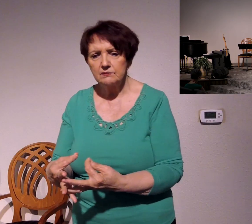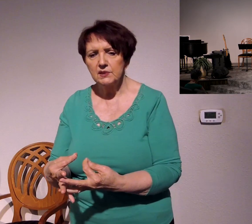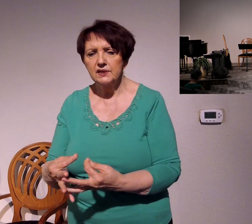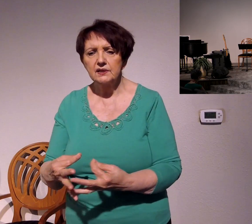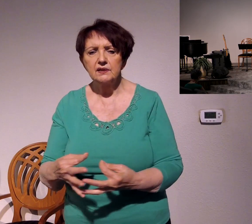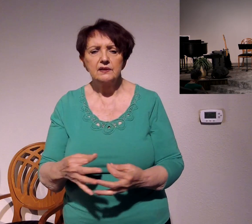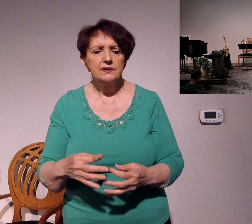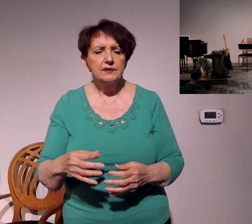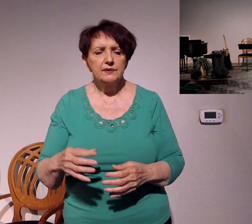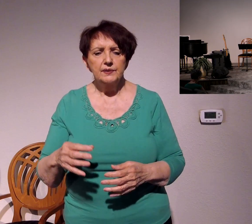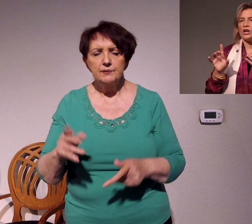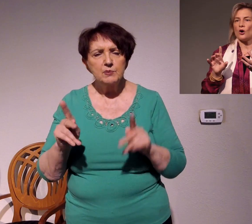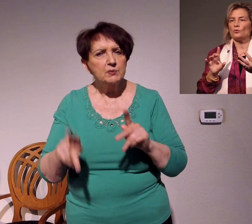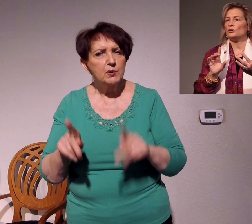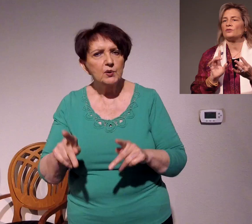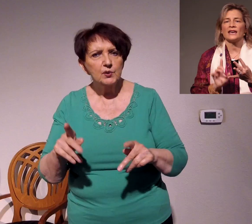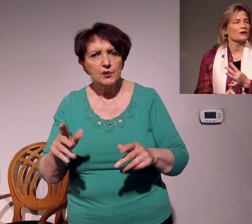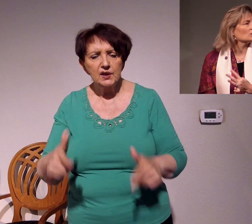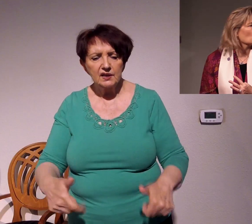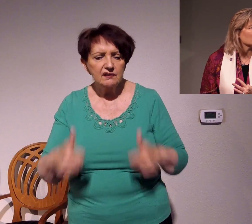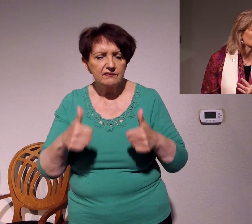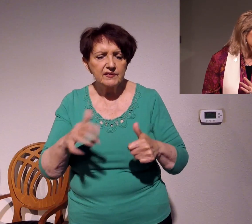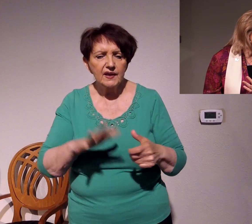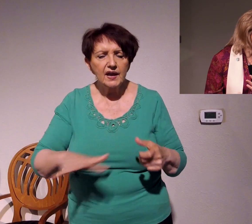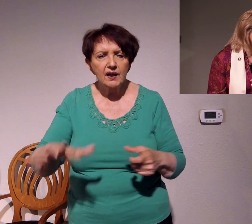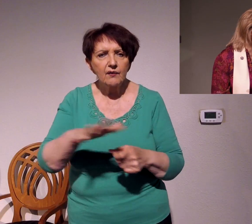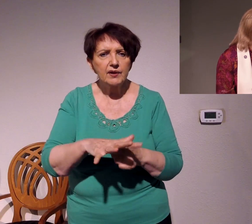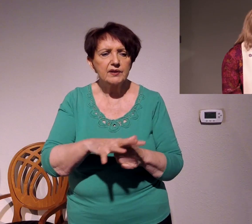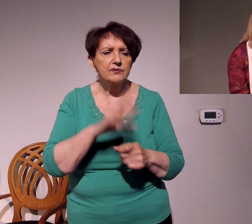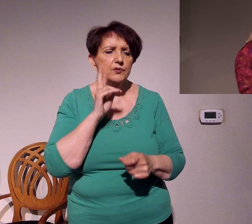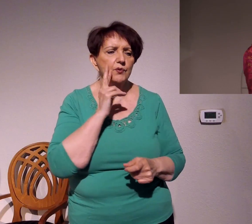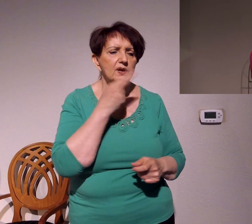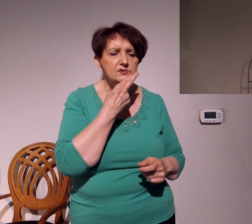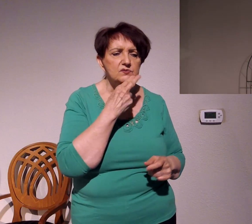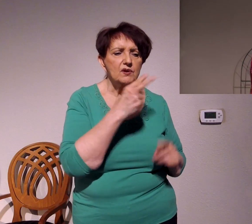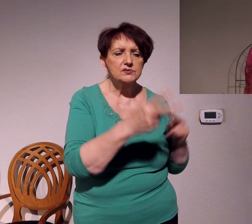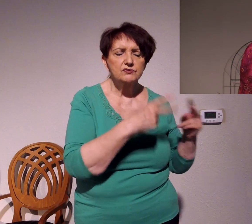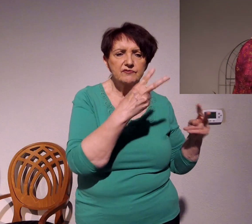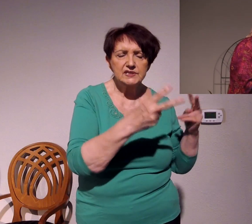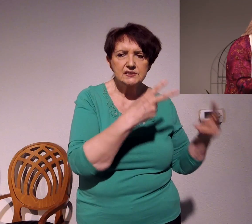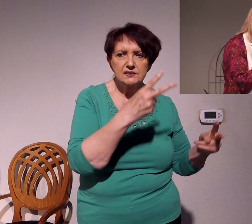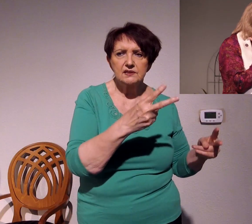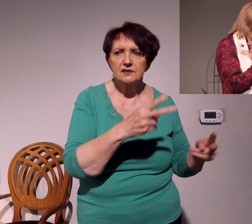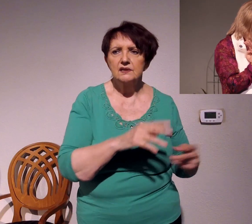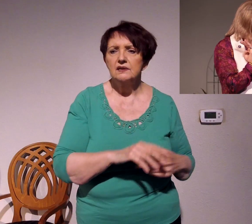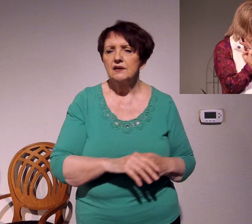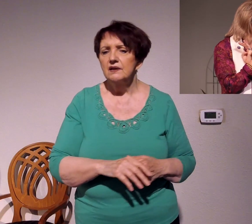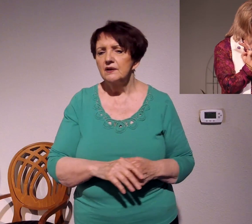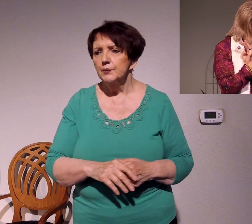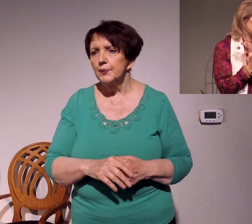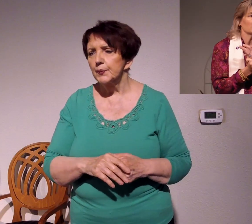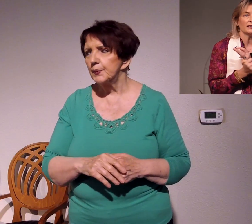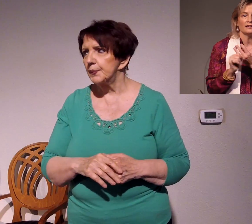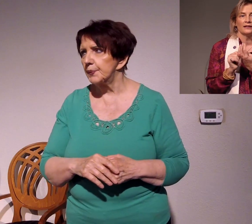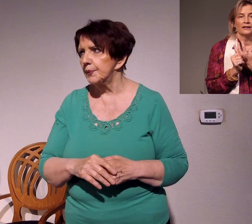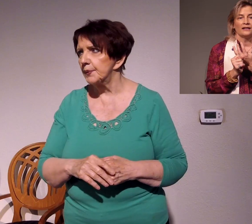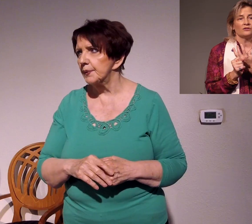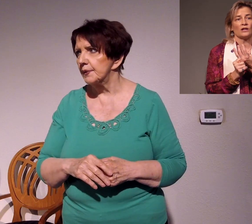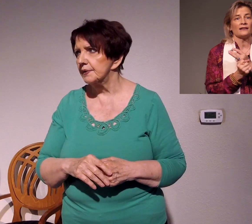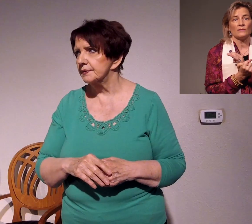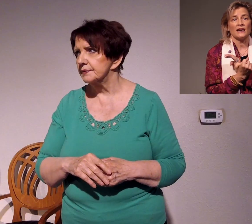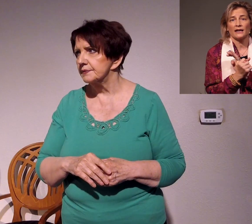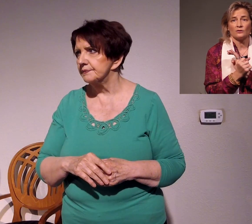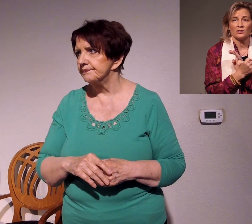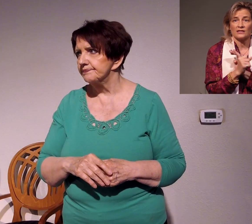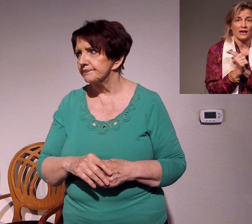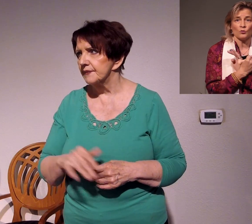your neighbors, you think of the restaurants you favor and go there frequently. If